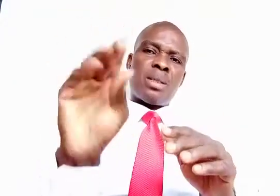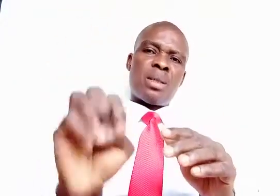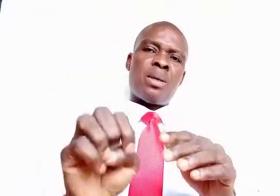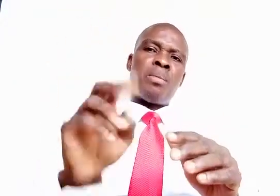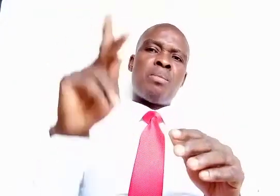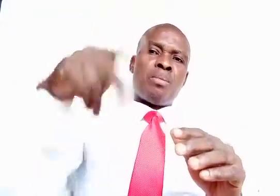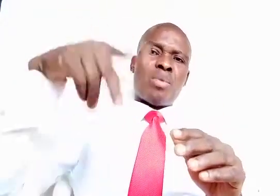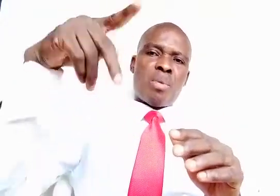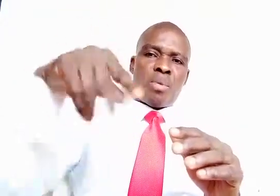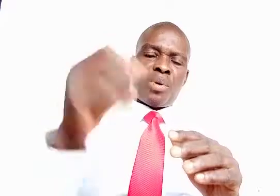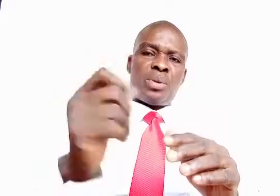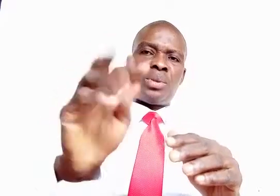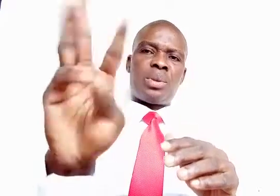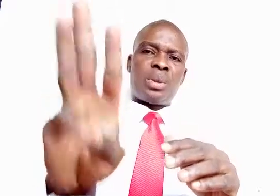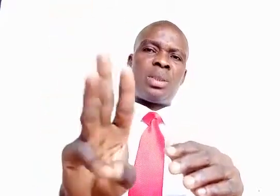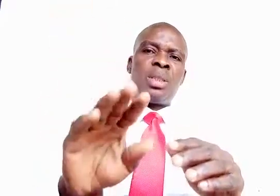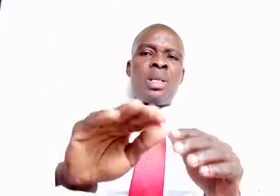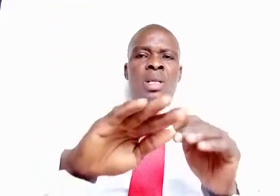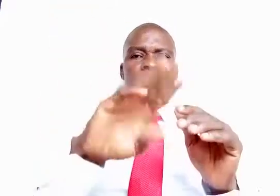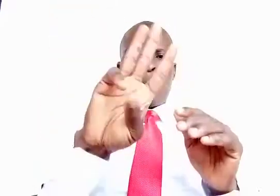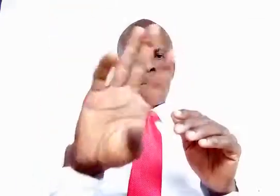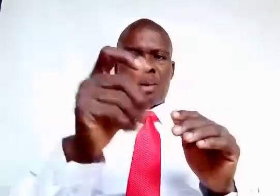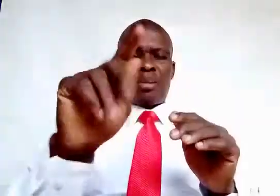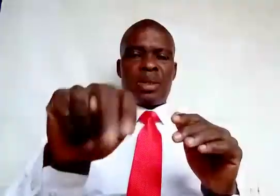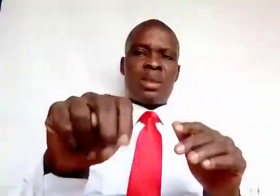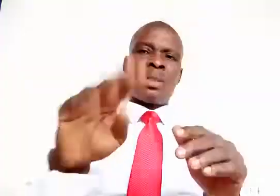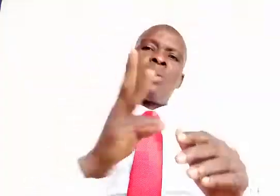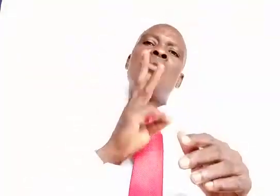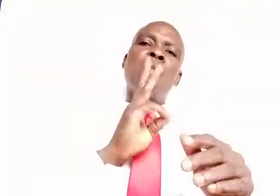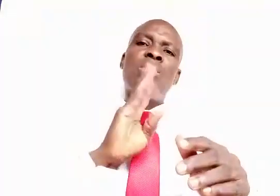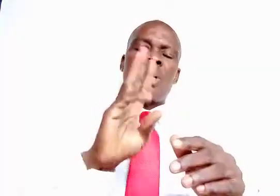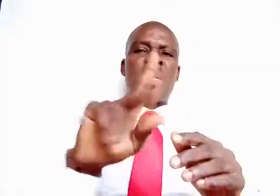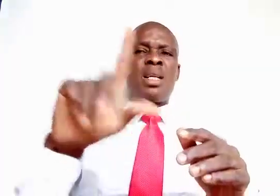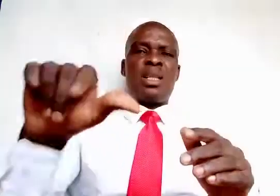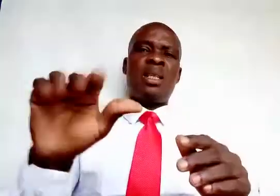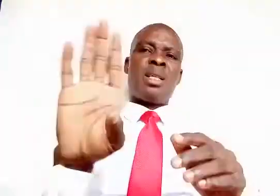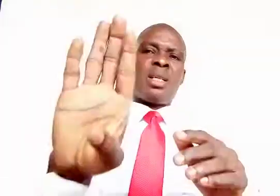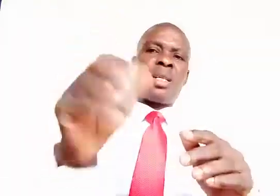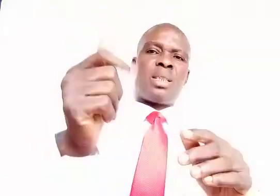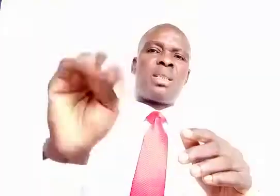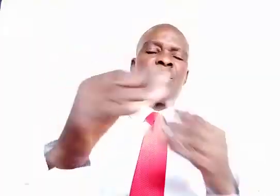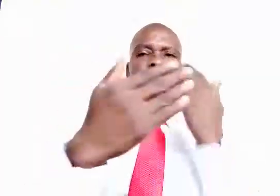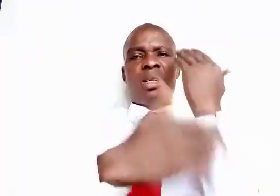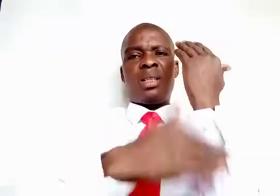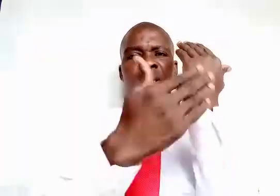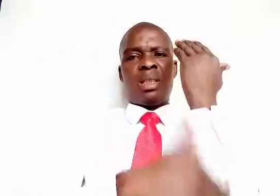tree, carpet grass, water lily, cassava plant, yam plant,